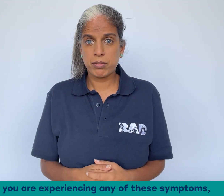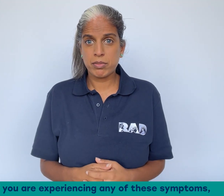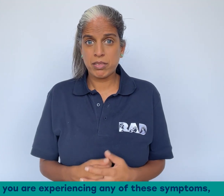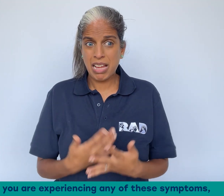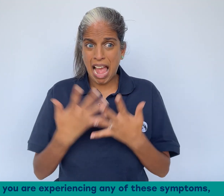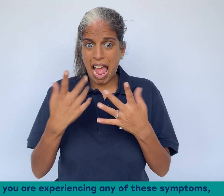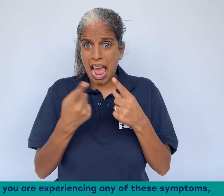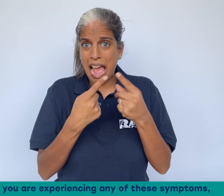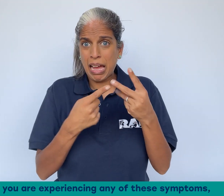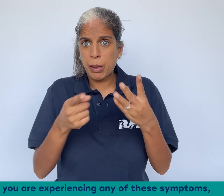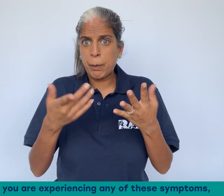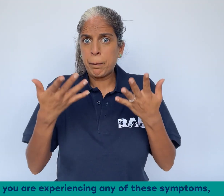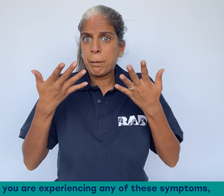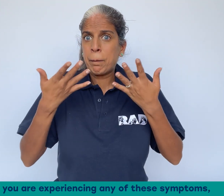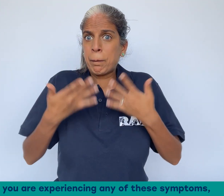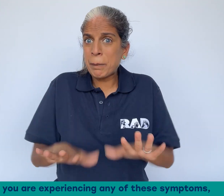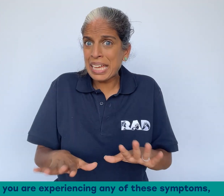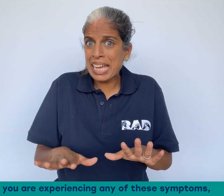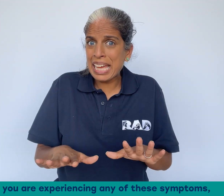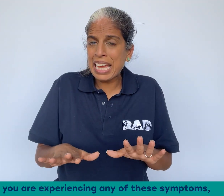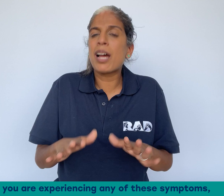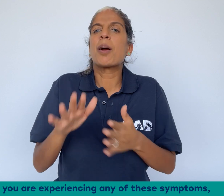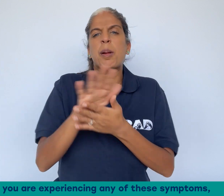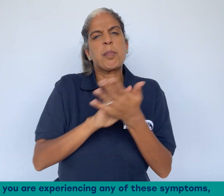If you are experiencing any of these symptoms,